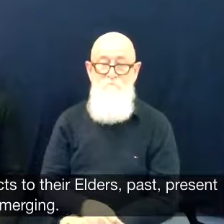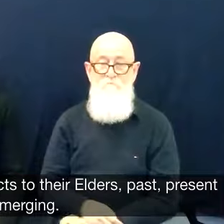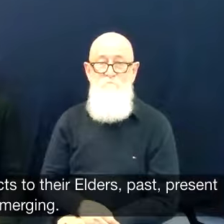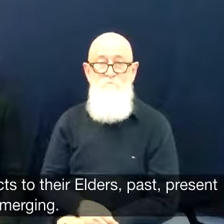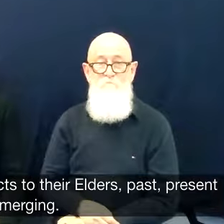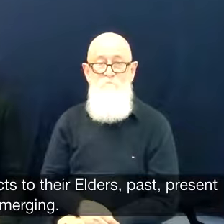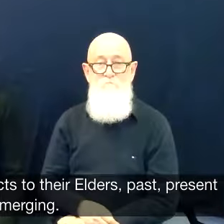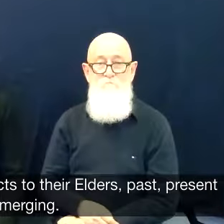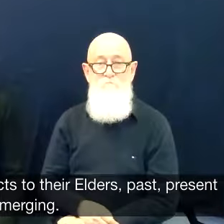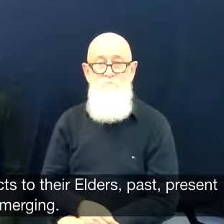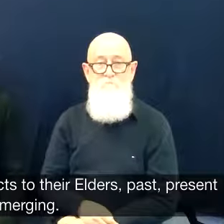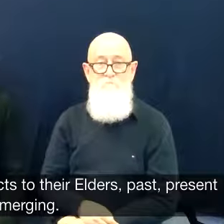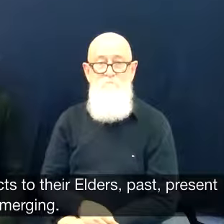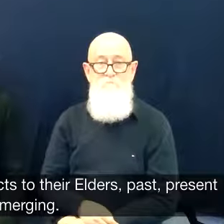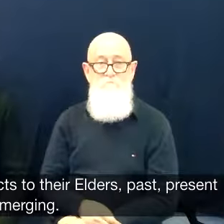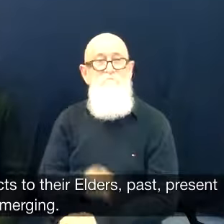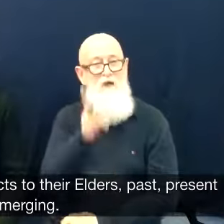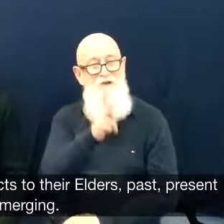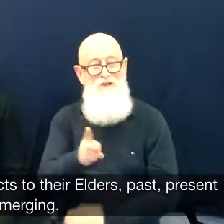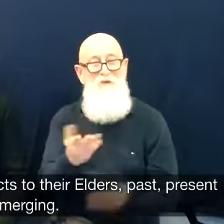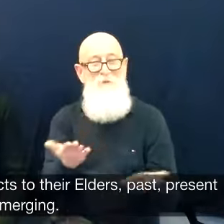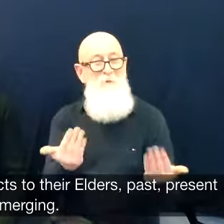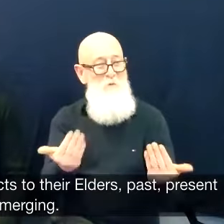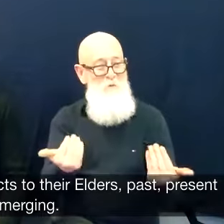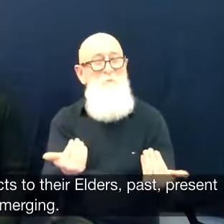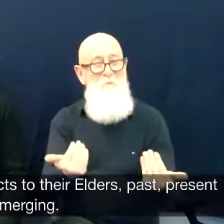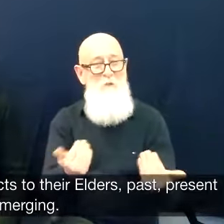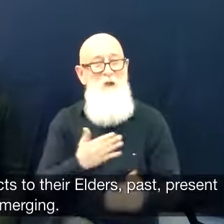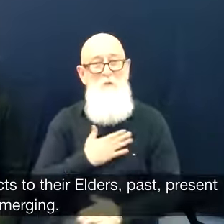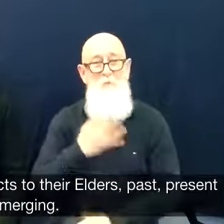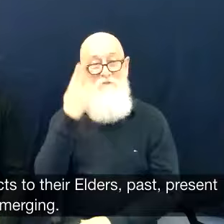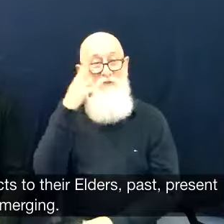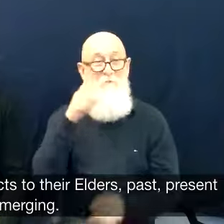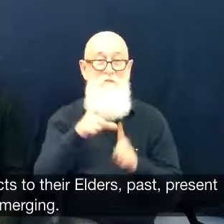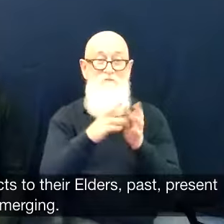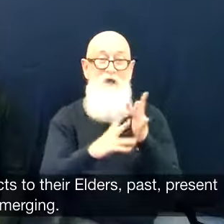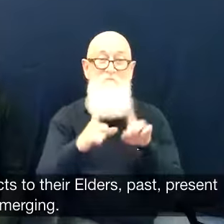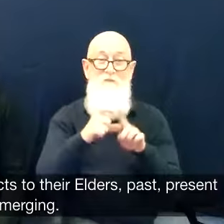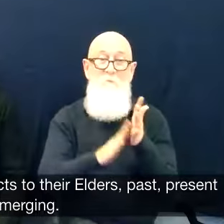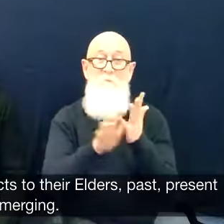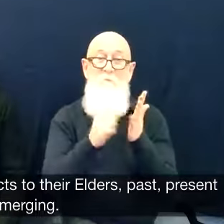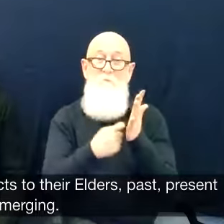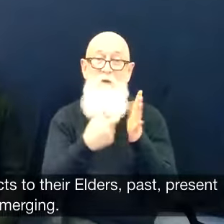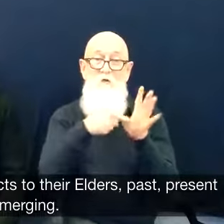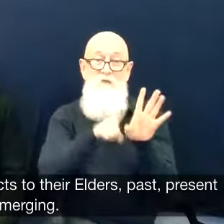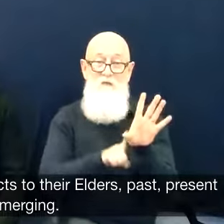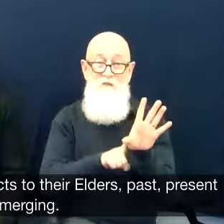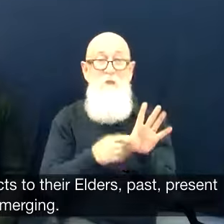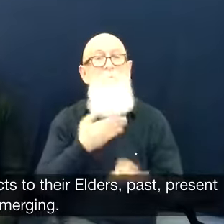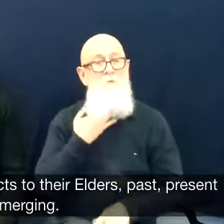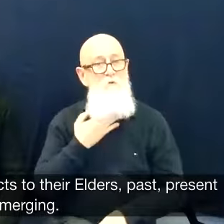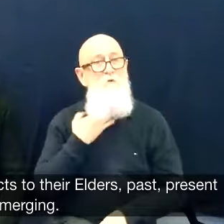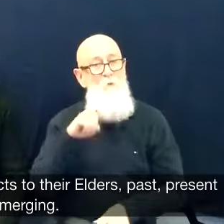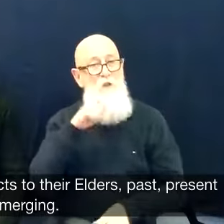So, again, welcome everyone, and my name is David Murray, and I'm joined by Meredith